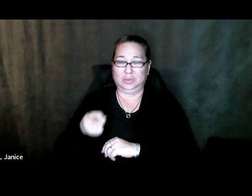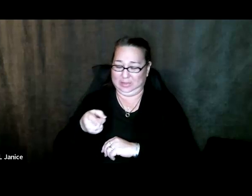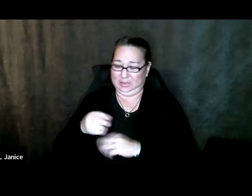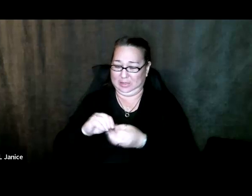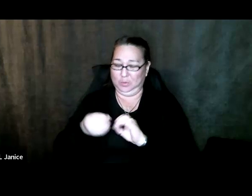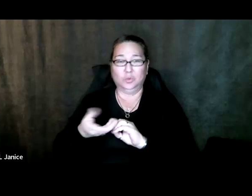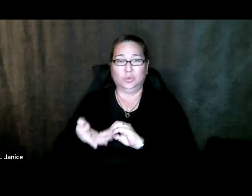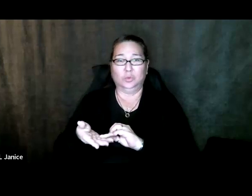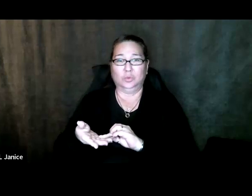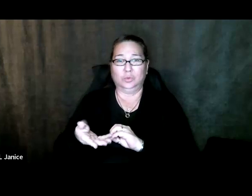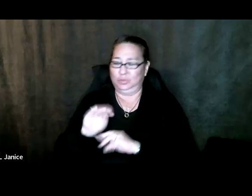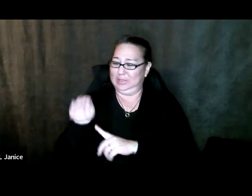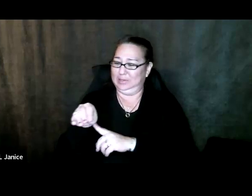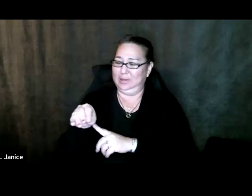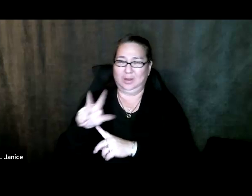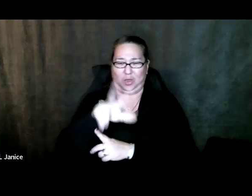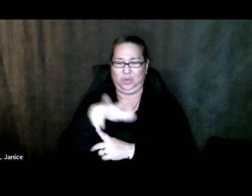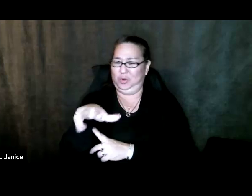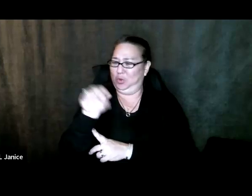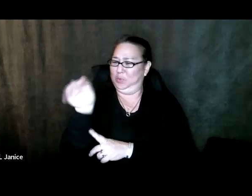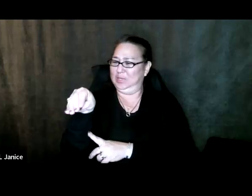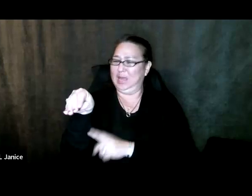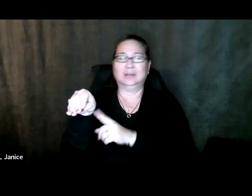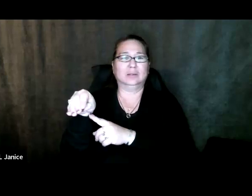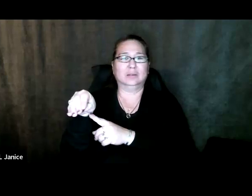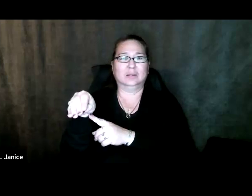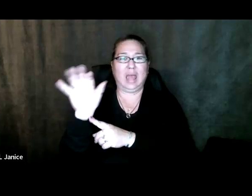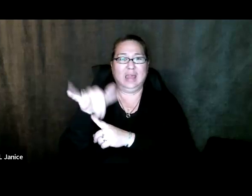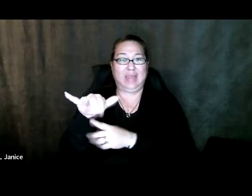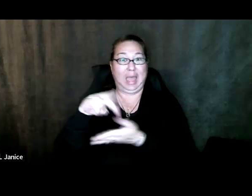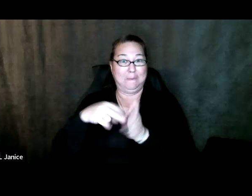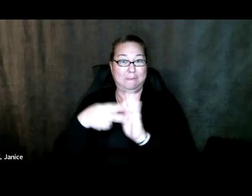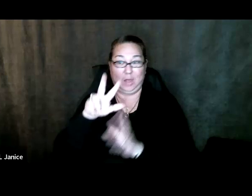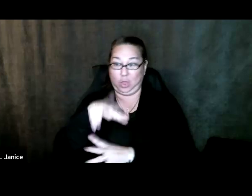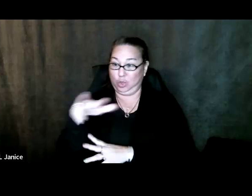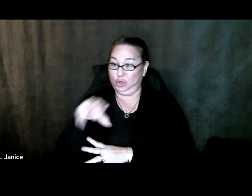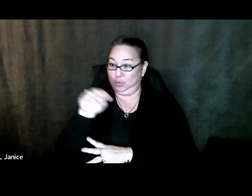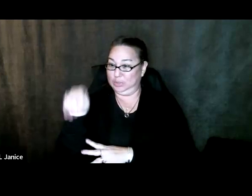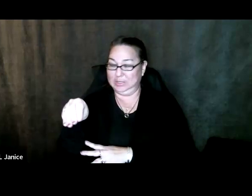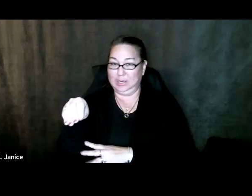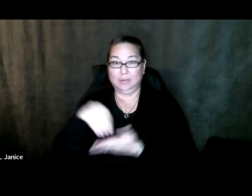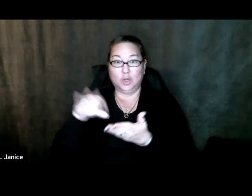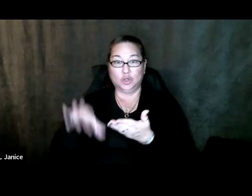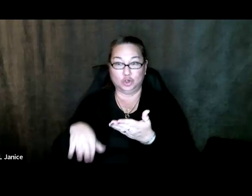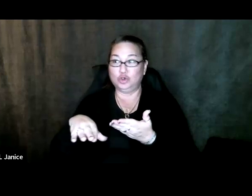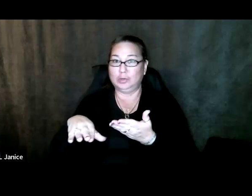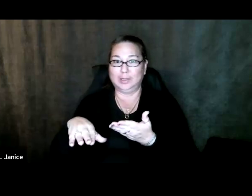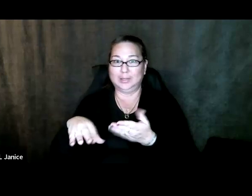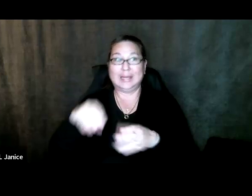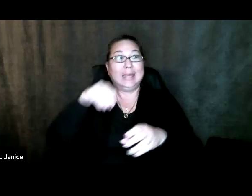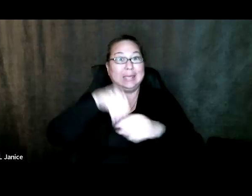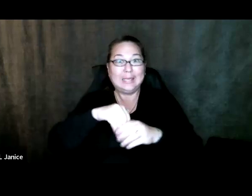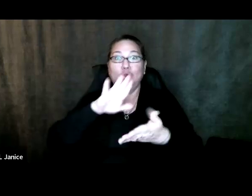percentile. 33%. That means that 33% of the student population in a school